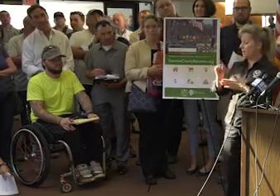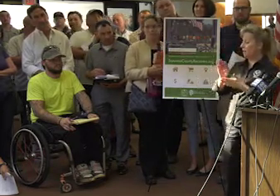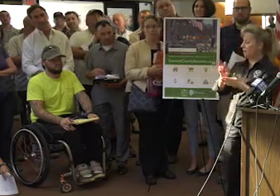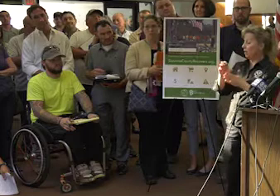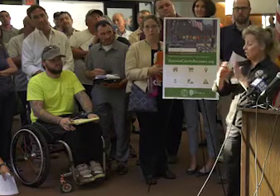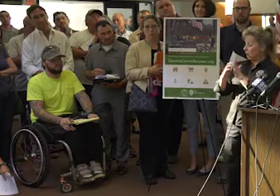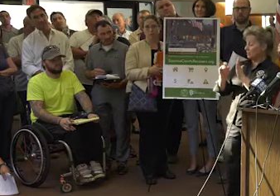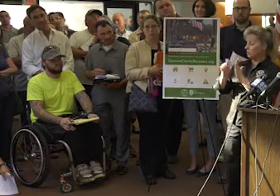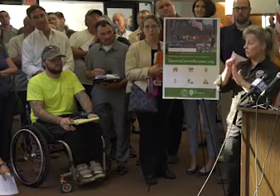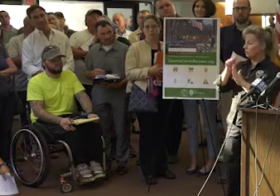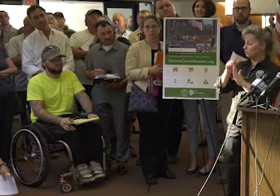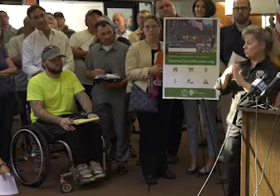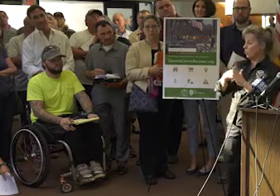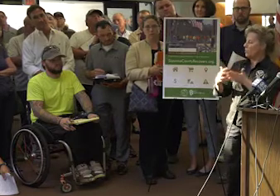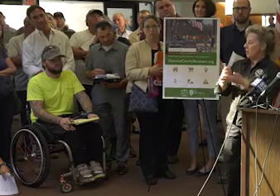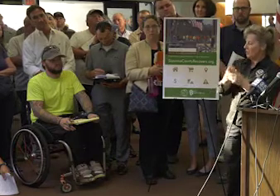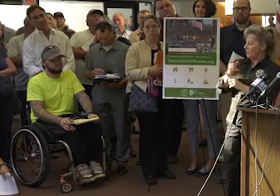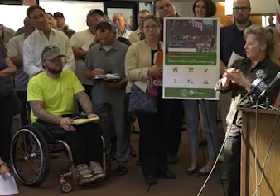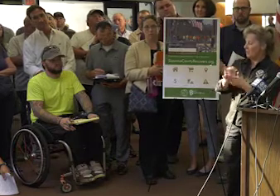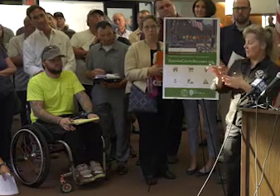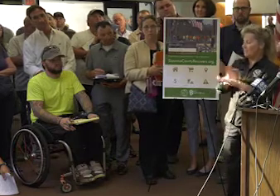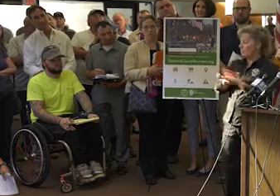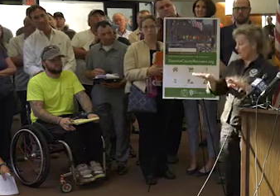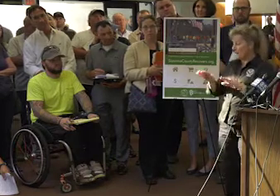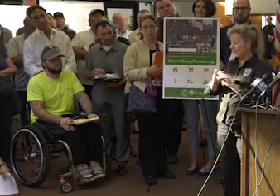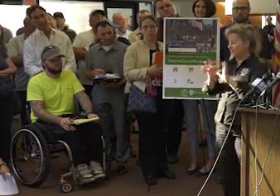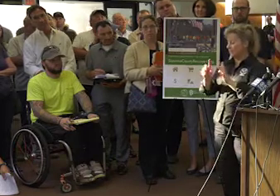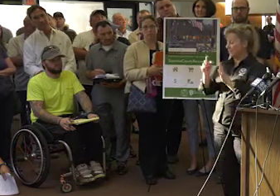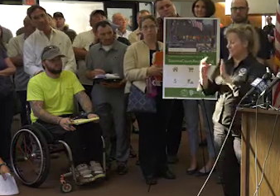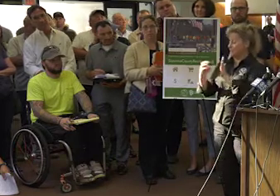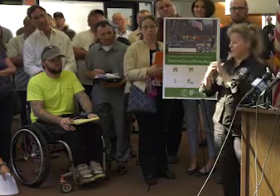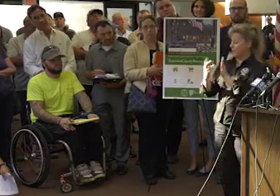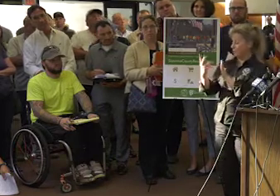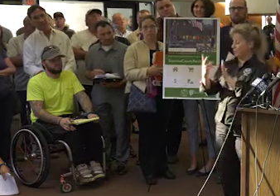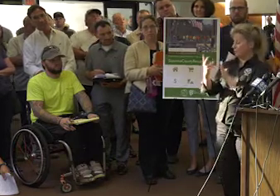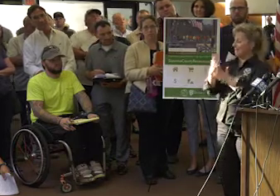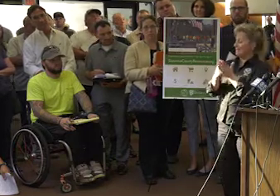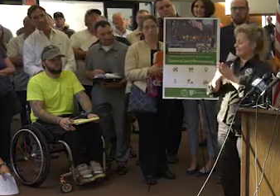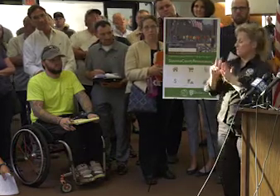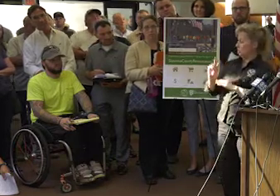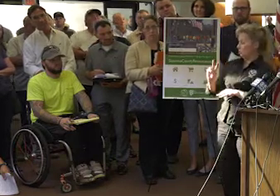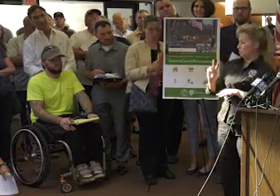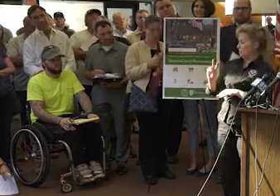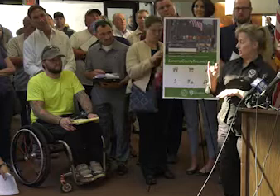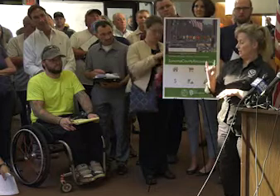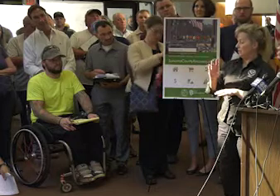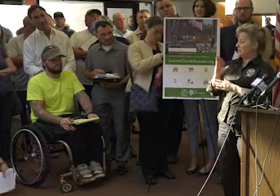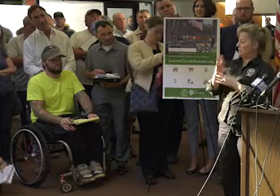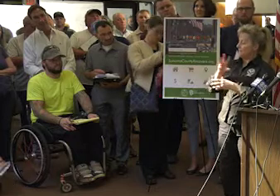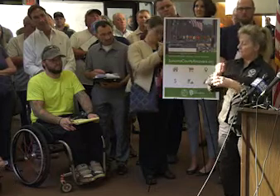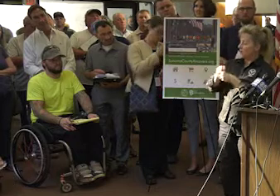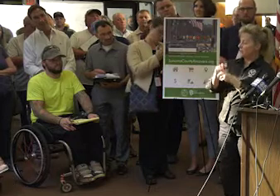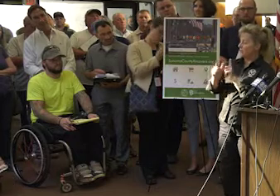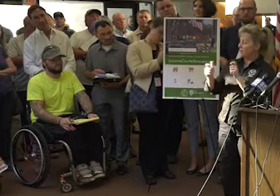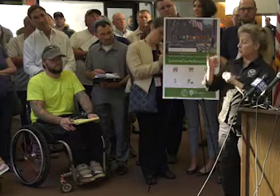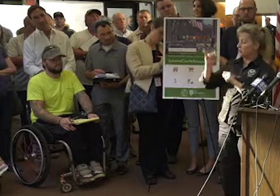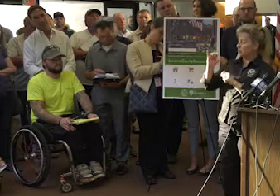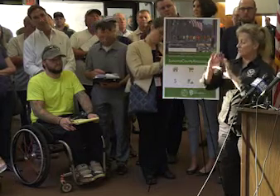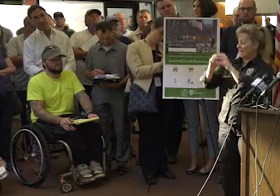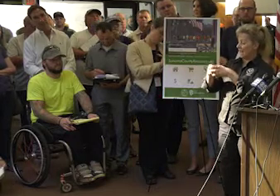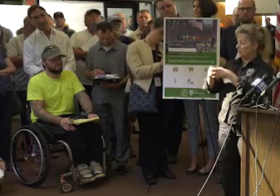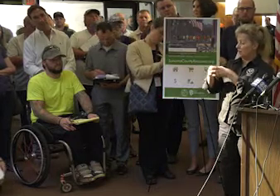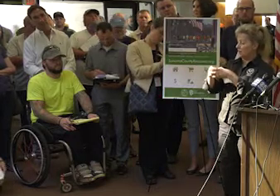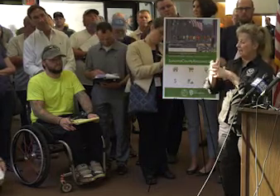that. If you do not, and it is clearly spelled out in paragraph 2 of section 2, if it is part of a larger insurance